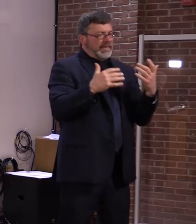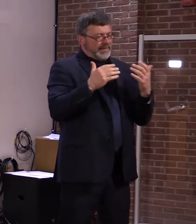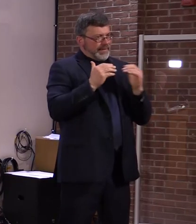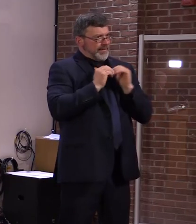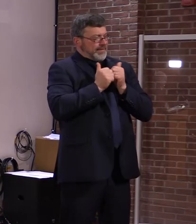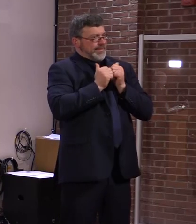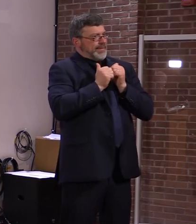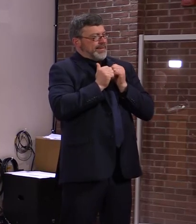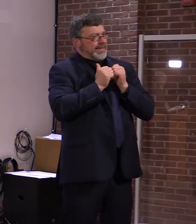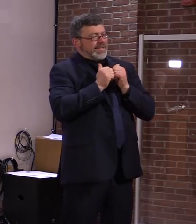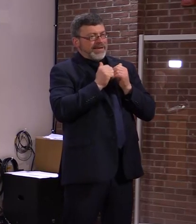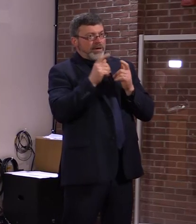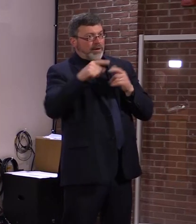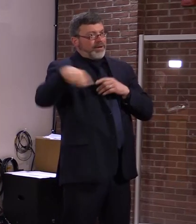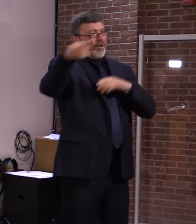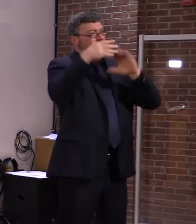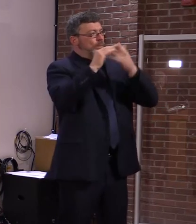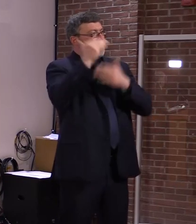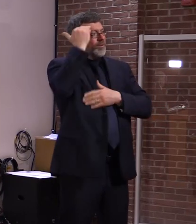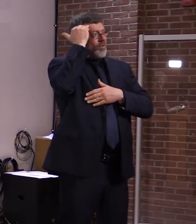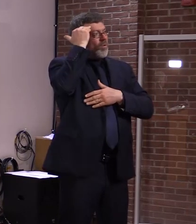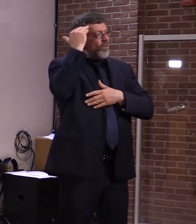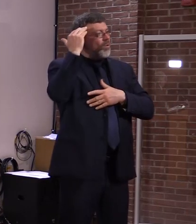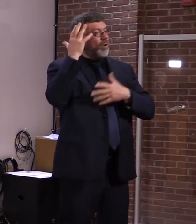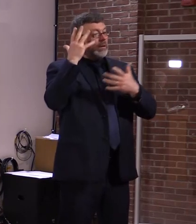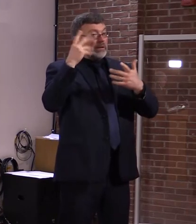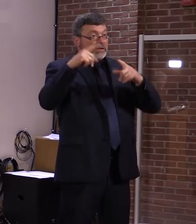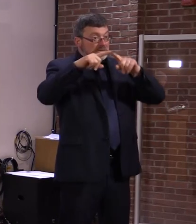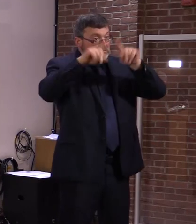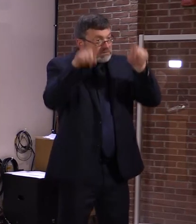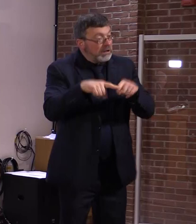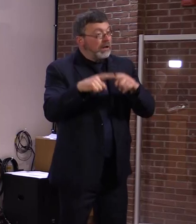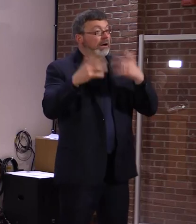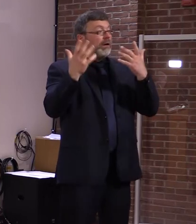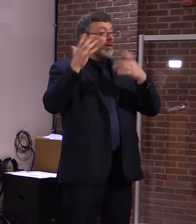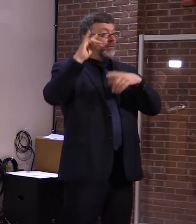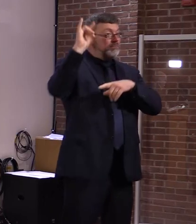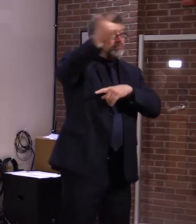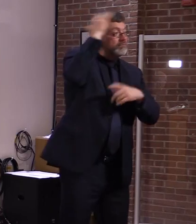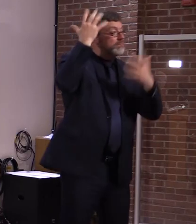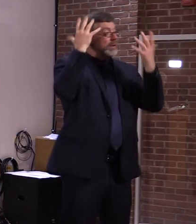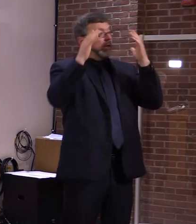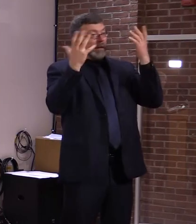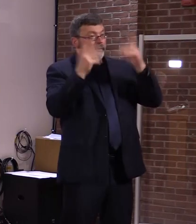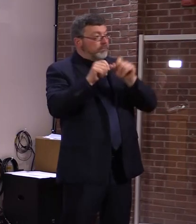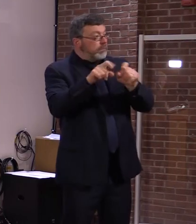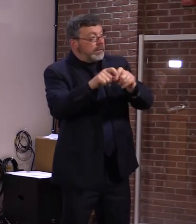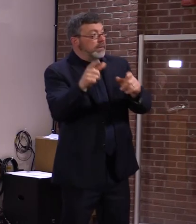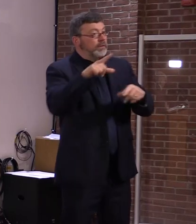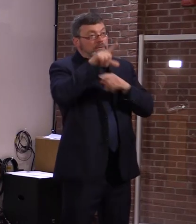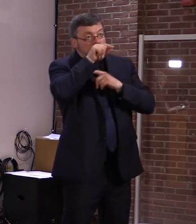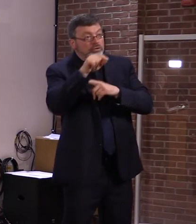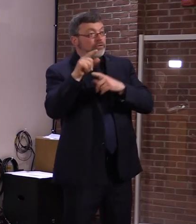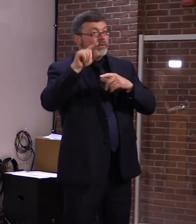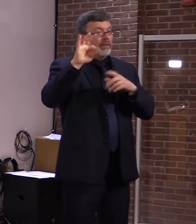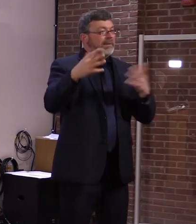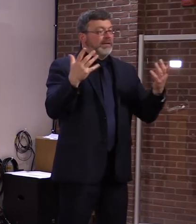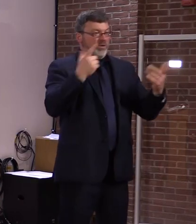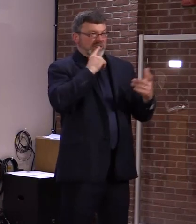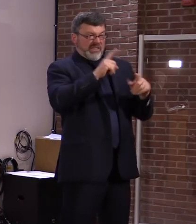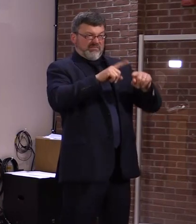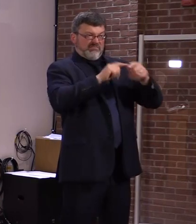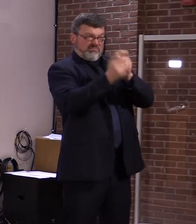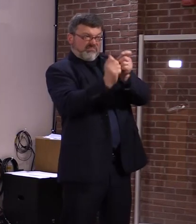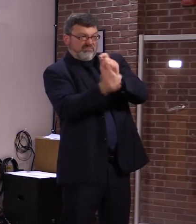adding clinics every day, sometimes, you know, multiple clinics a day to make sure that we're going on. I will make